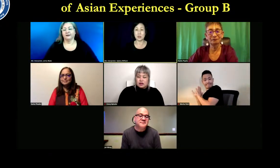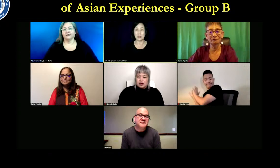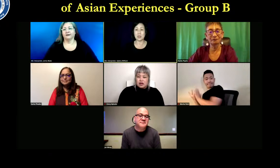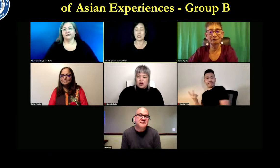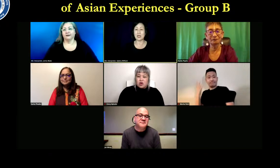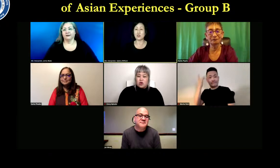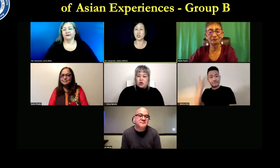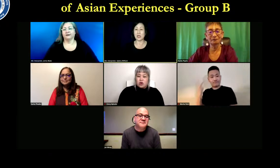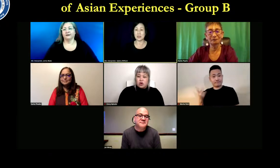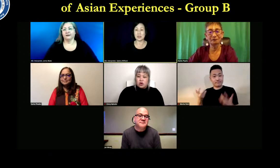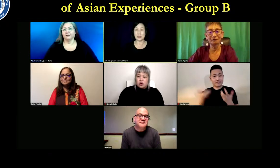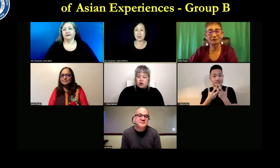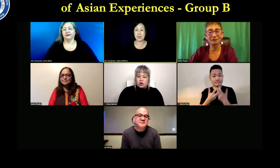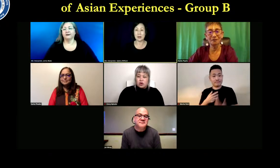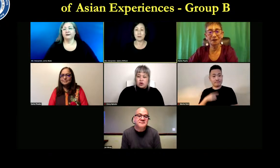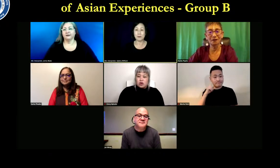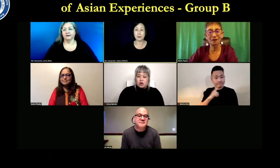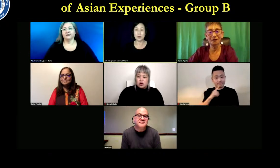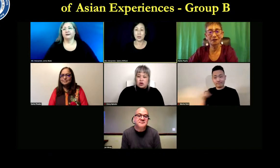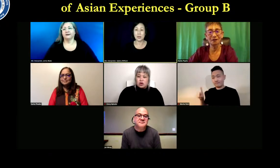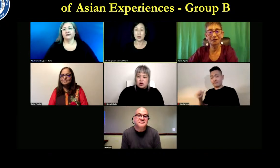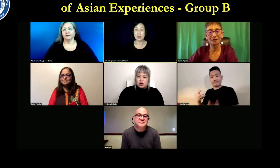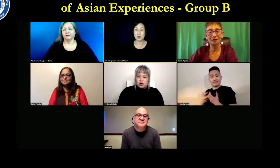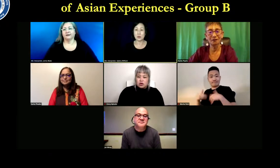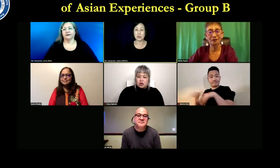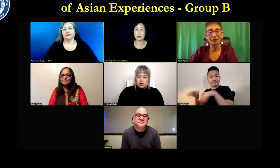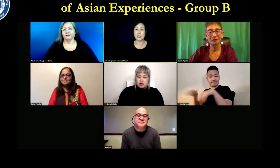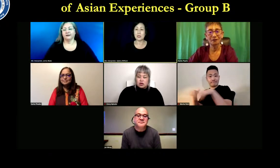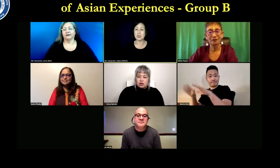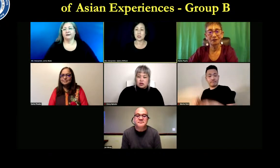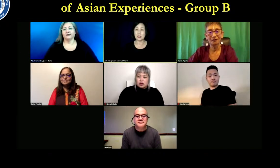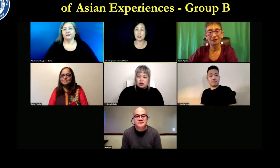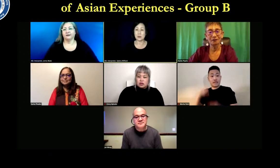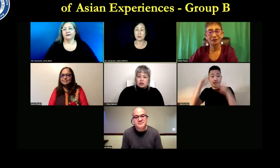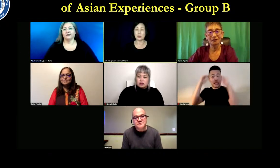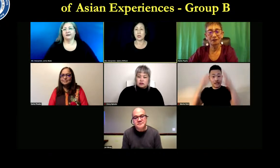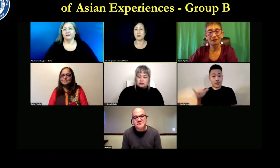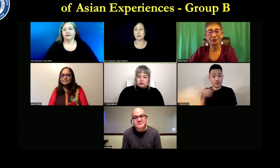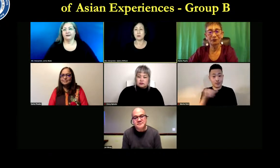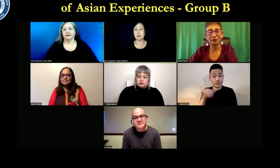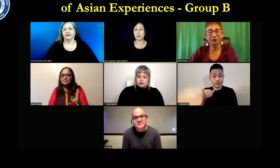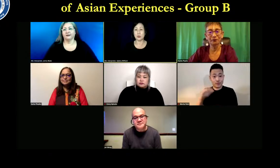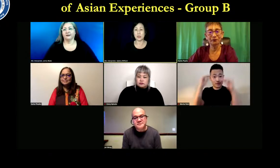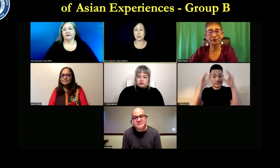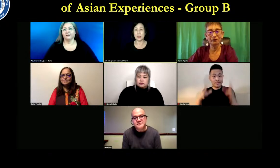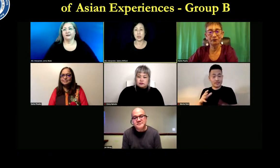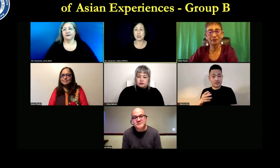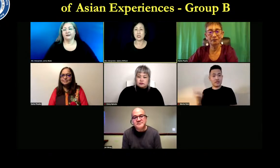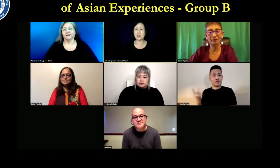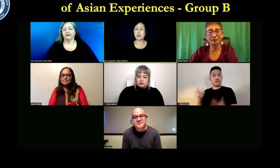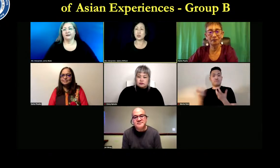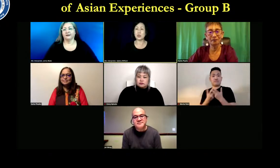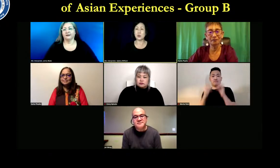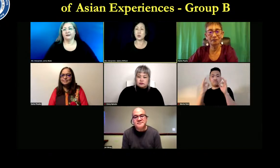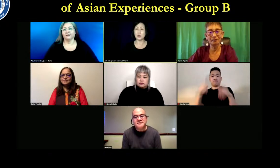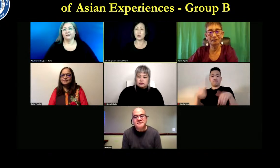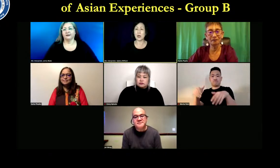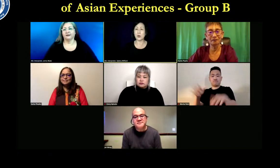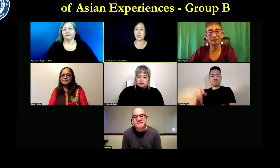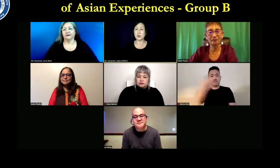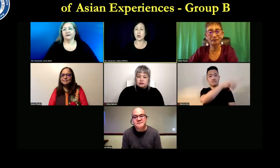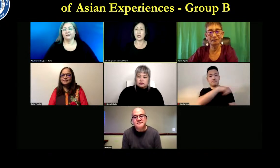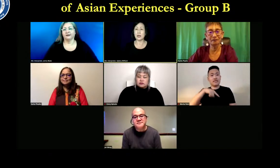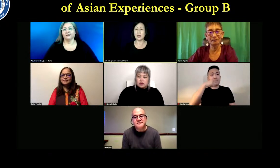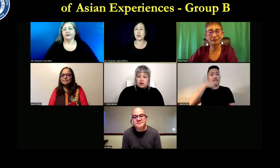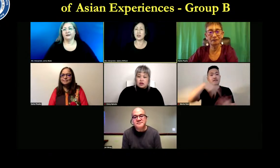public students, and they kind of shunned us. So it was just me and this other disabled student. The teachers were